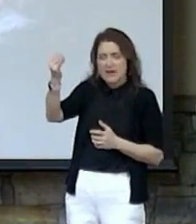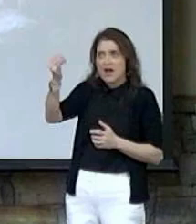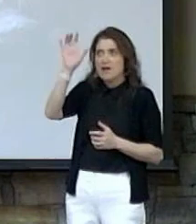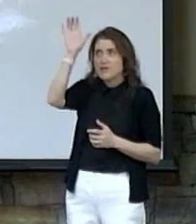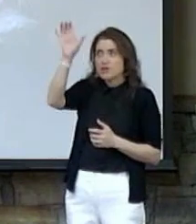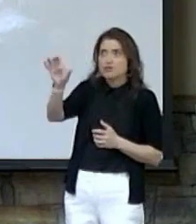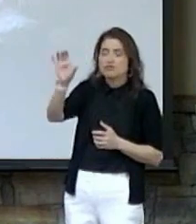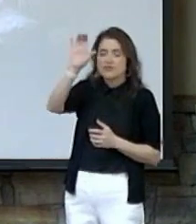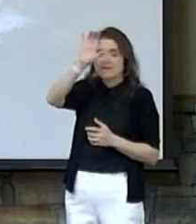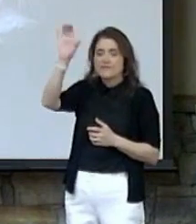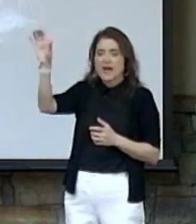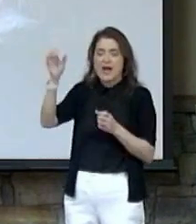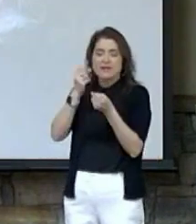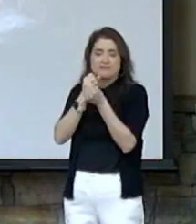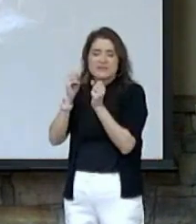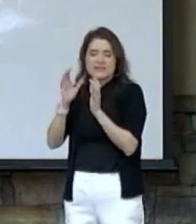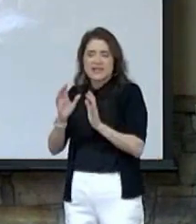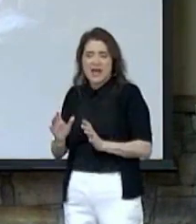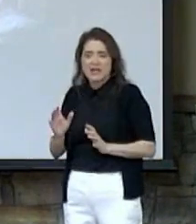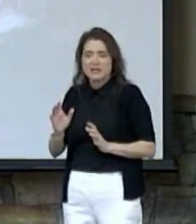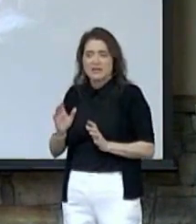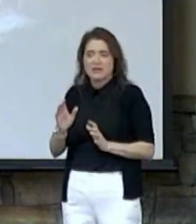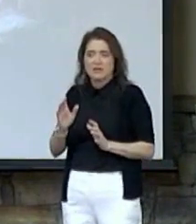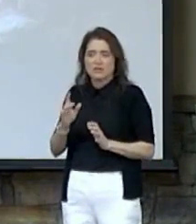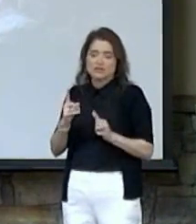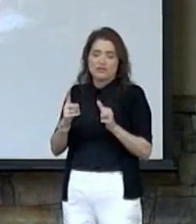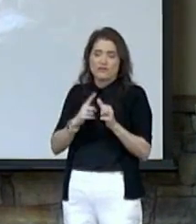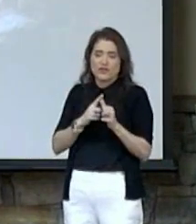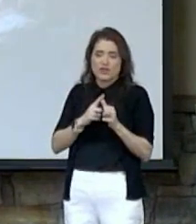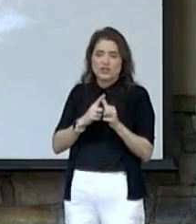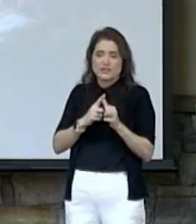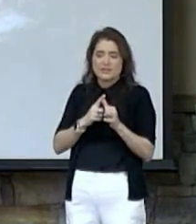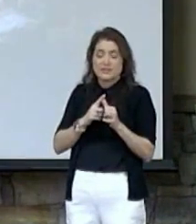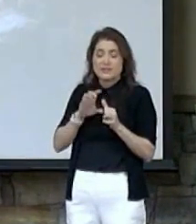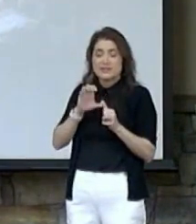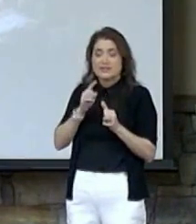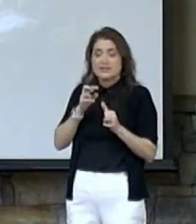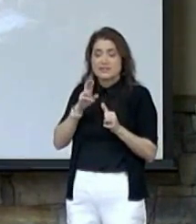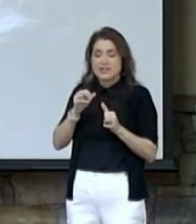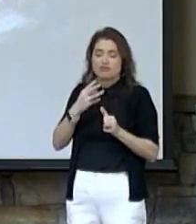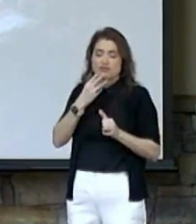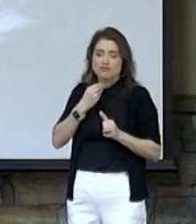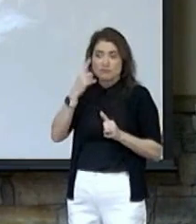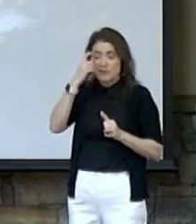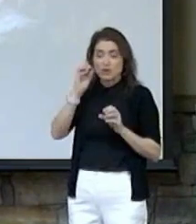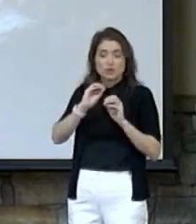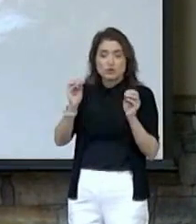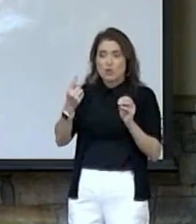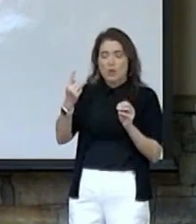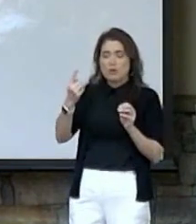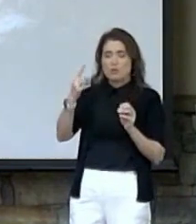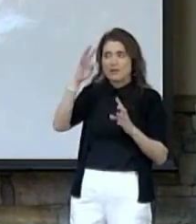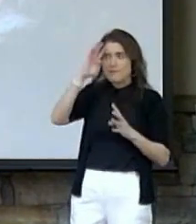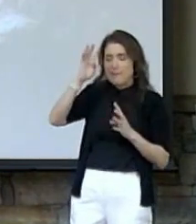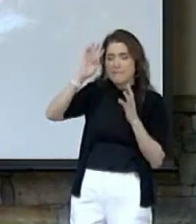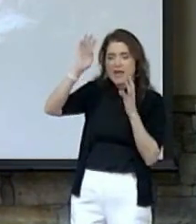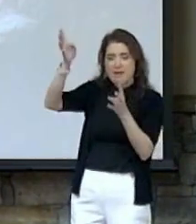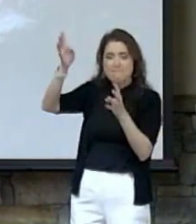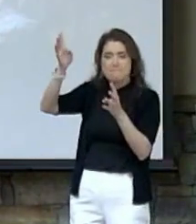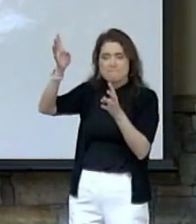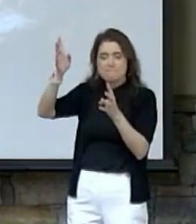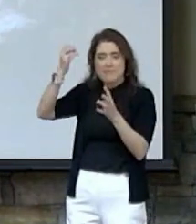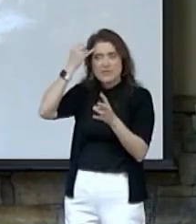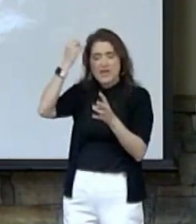crucified Messiah would have been to most first century Jews. Since no one would have made up the idea of a crucified